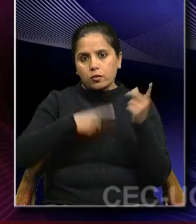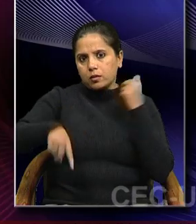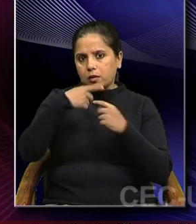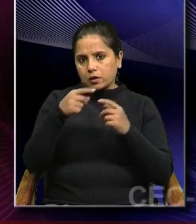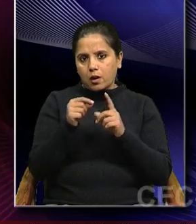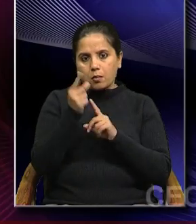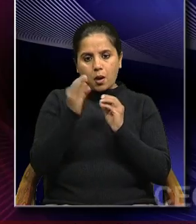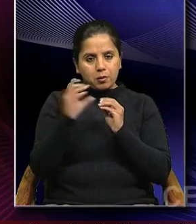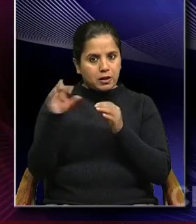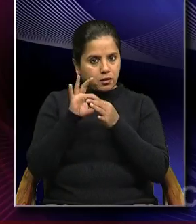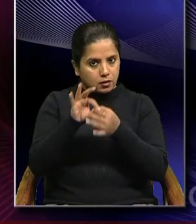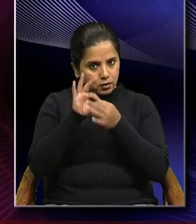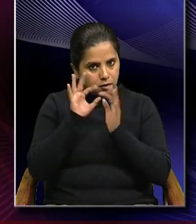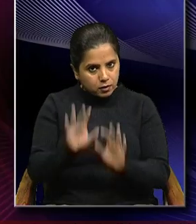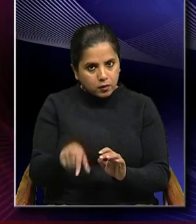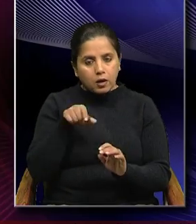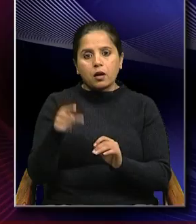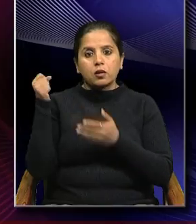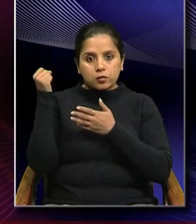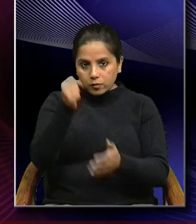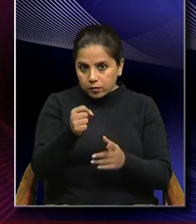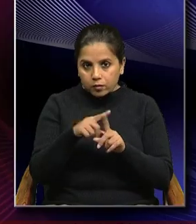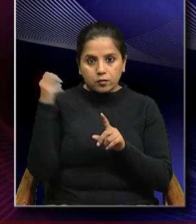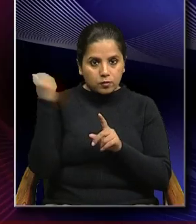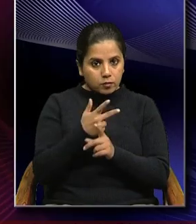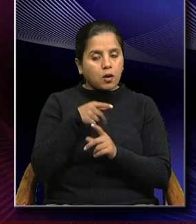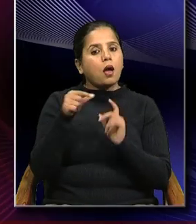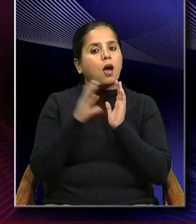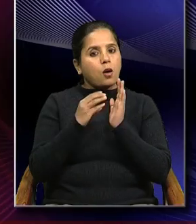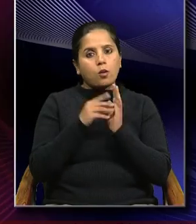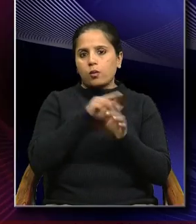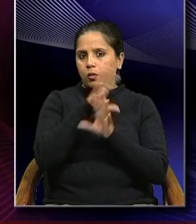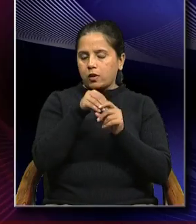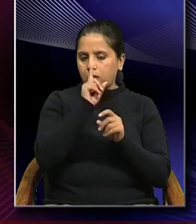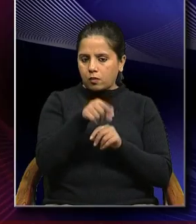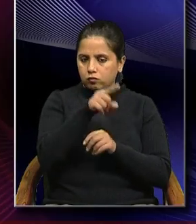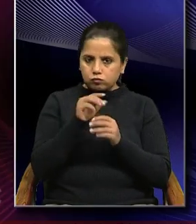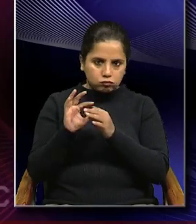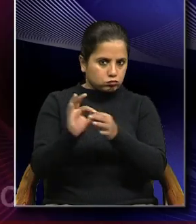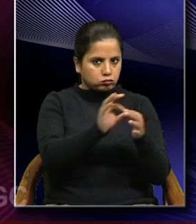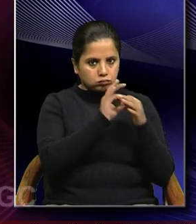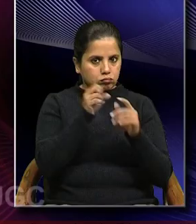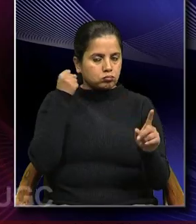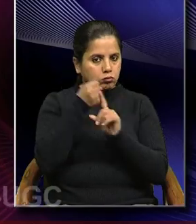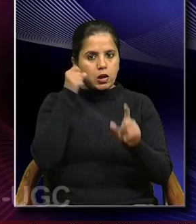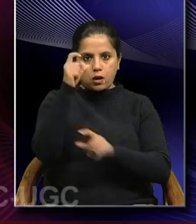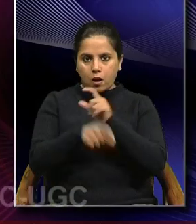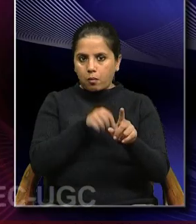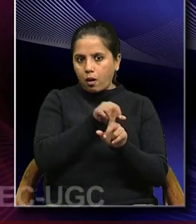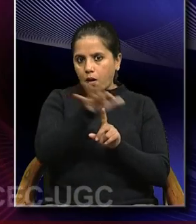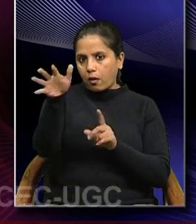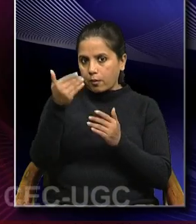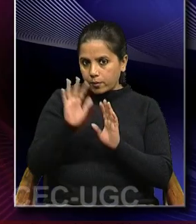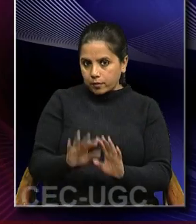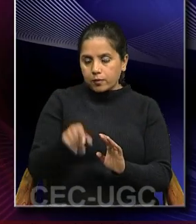public relations, we talk about sponsorship and advertising. They can have synergetic impact on company as well as